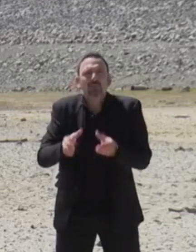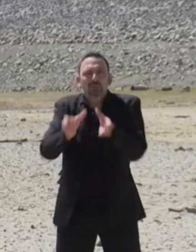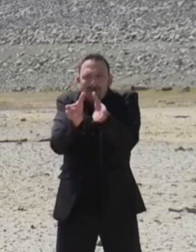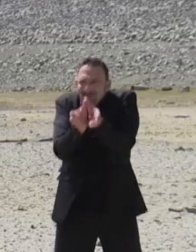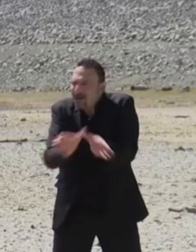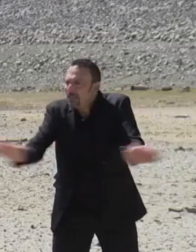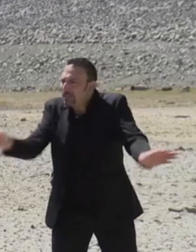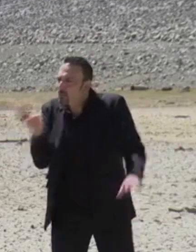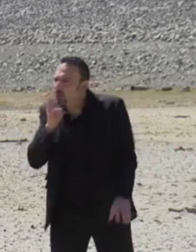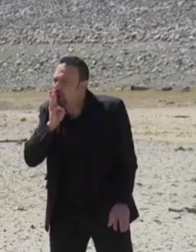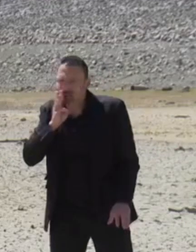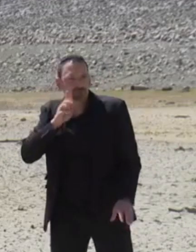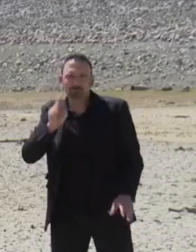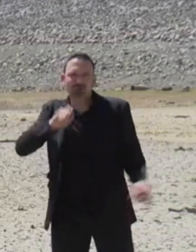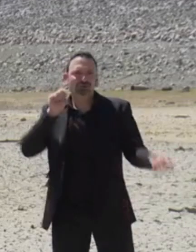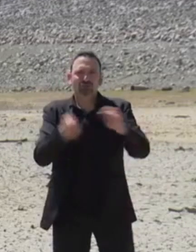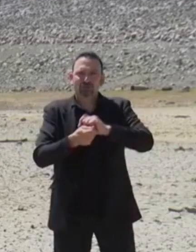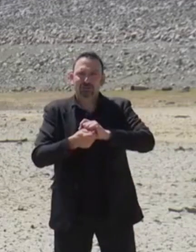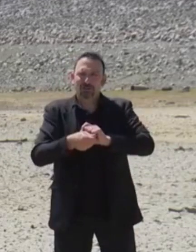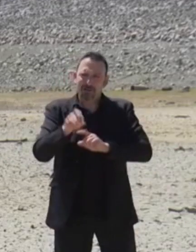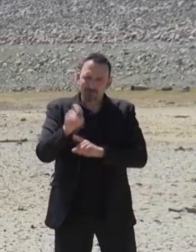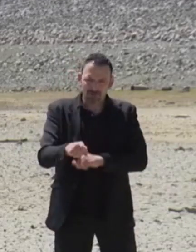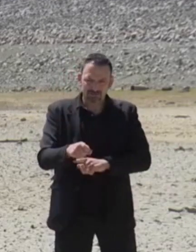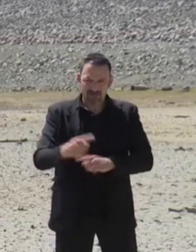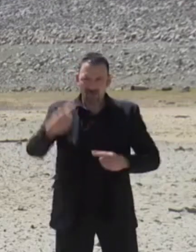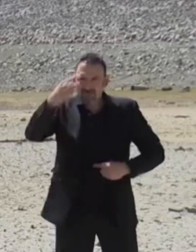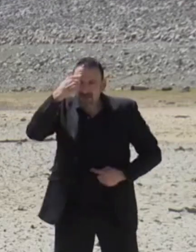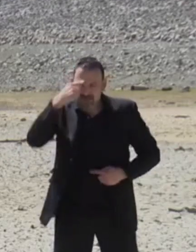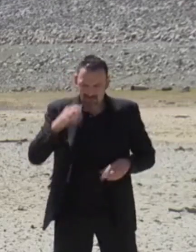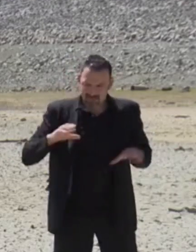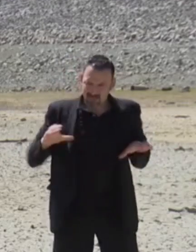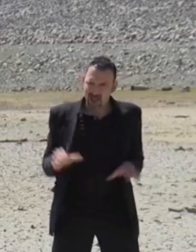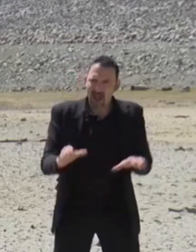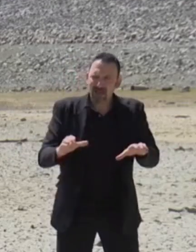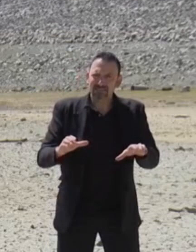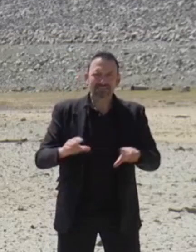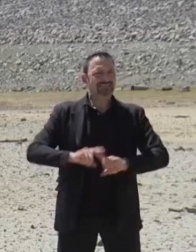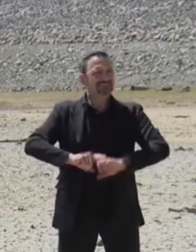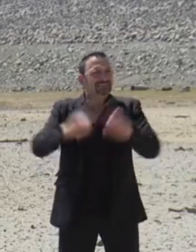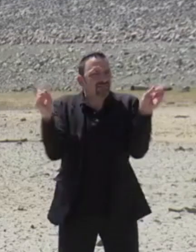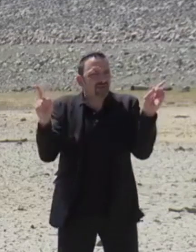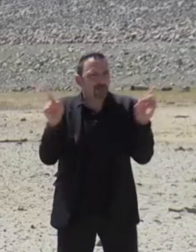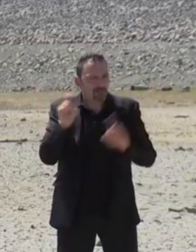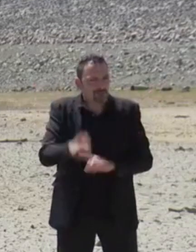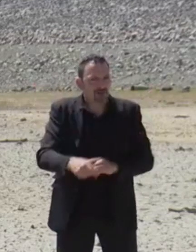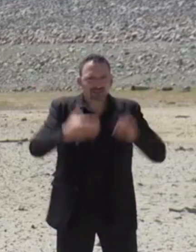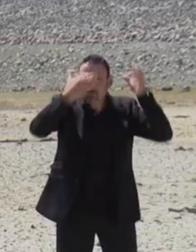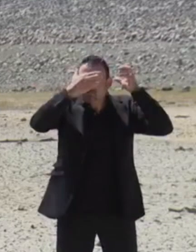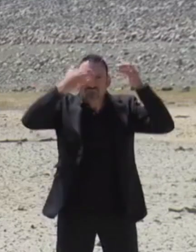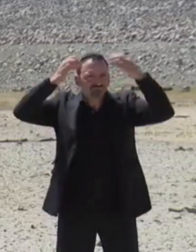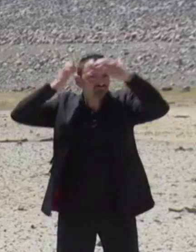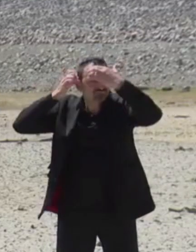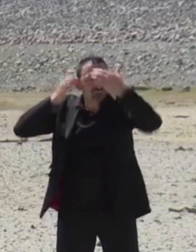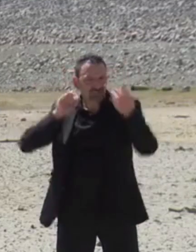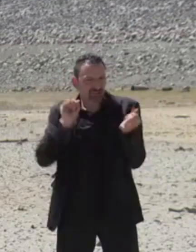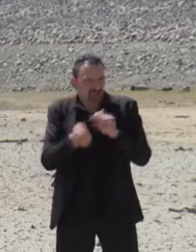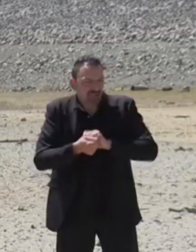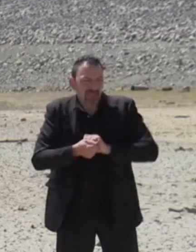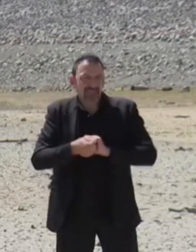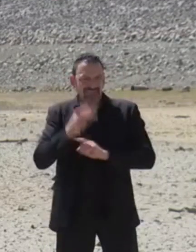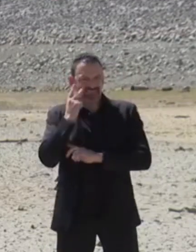think, act with a sense of urgency, think differently, and approach the